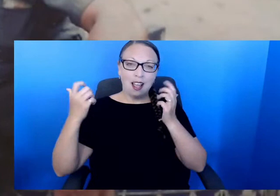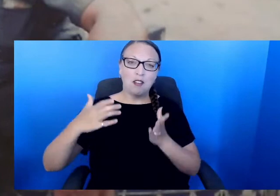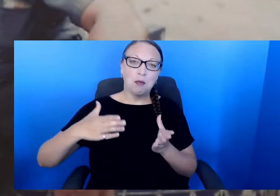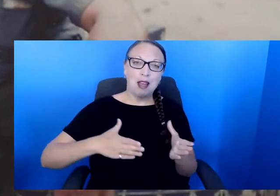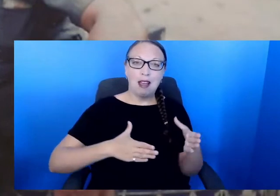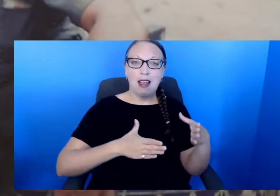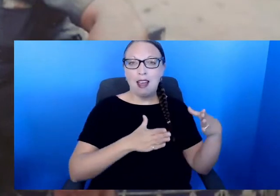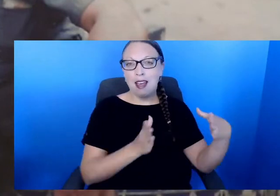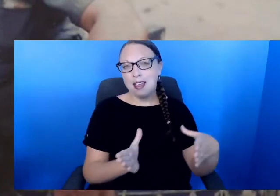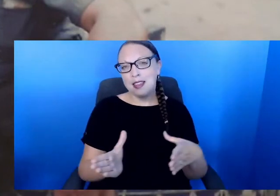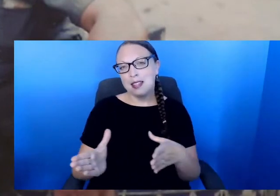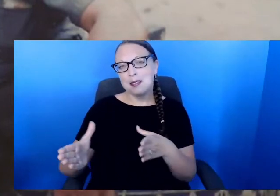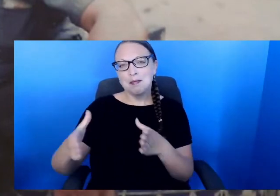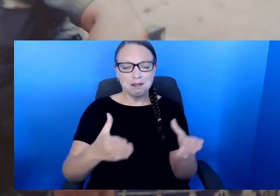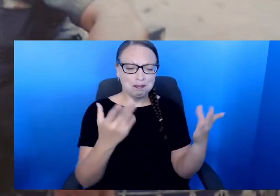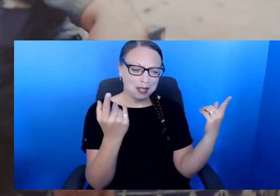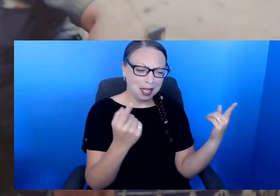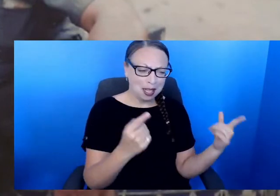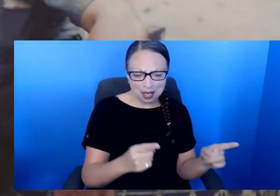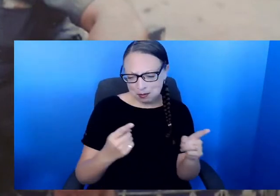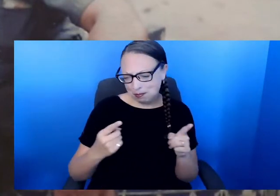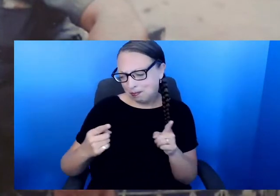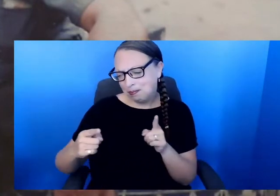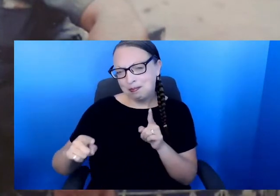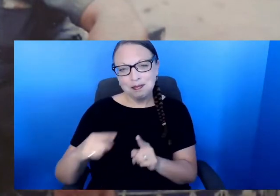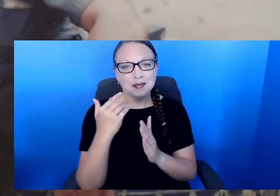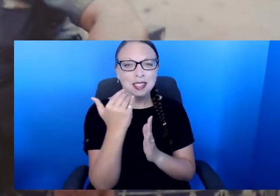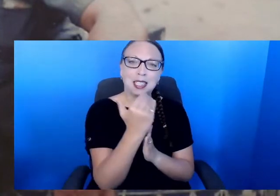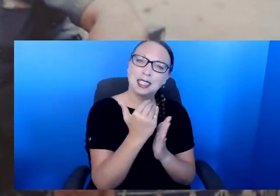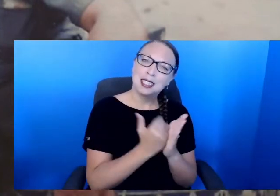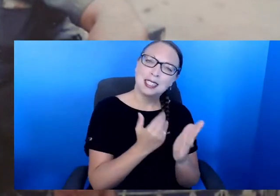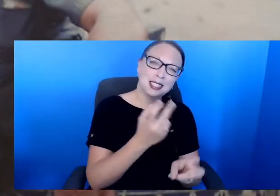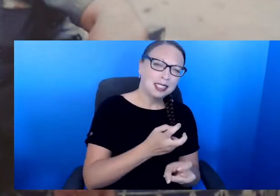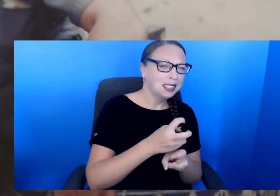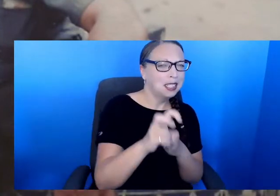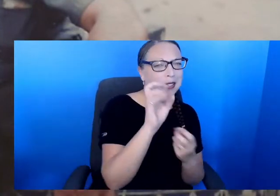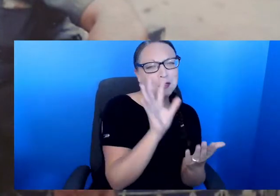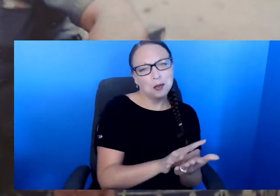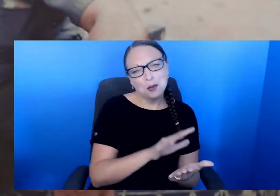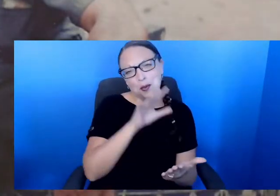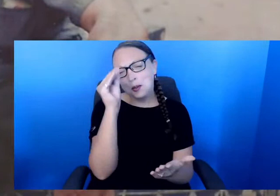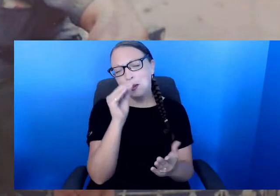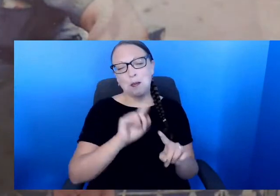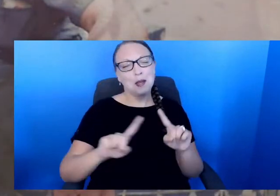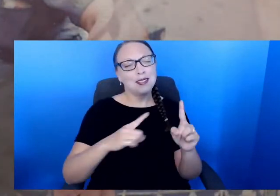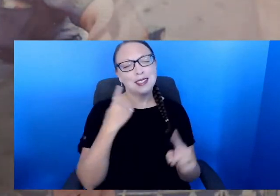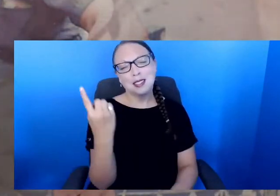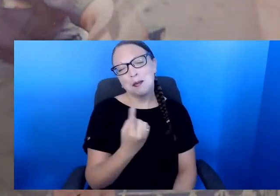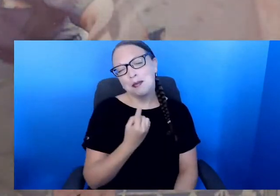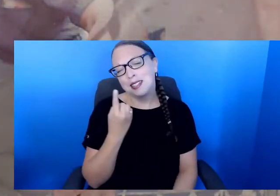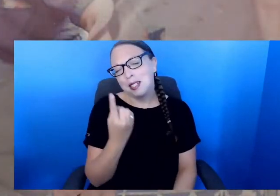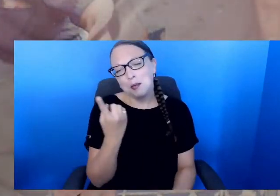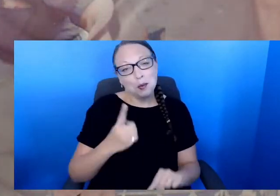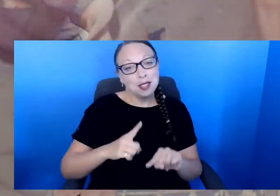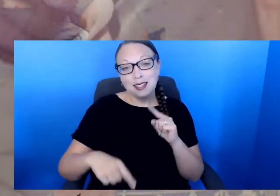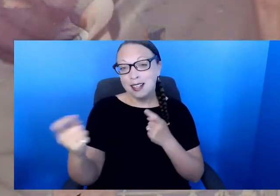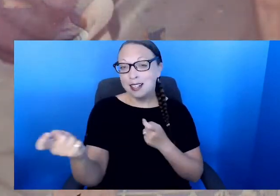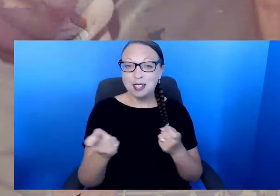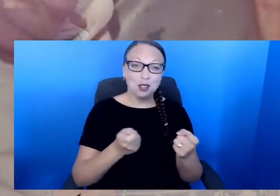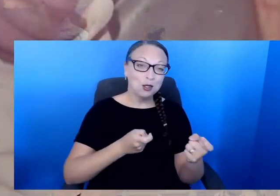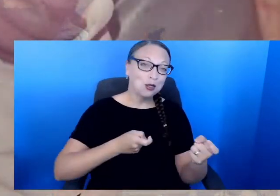fortune turns, the lesson hard it burns, some things lie beyond reason